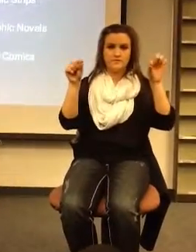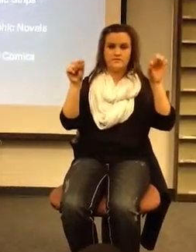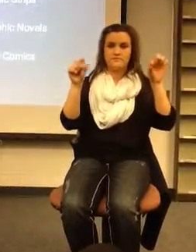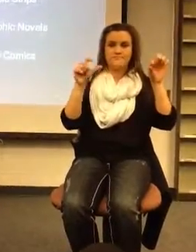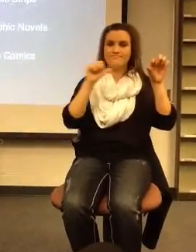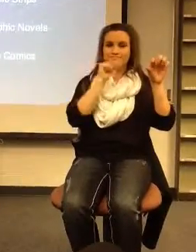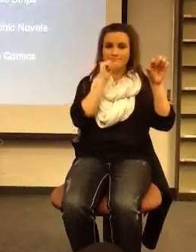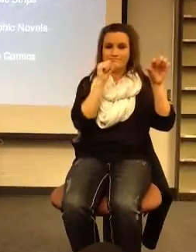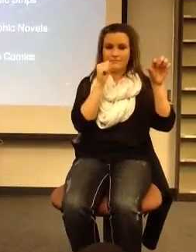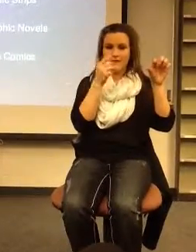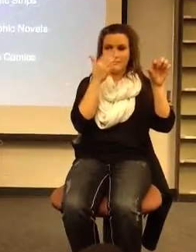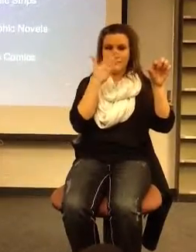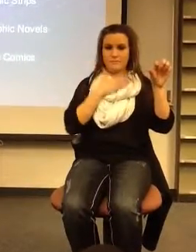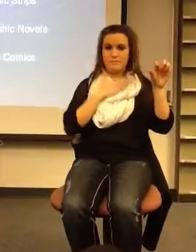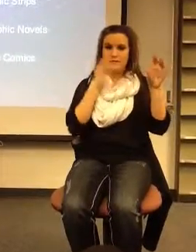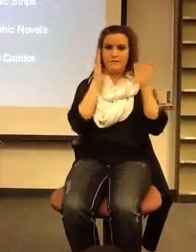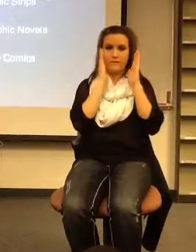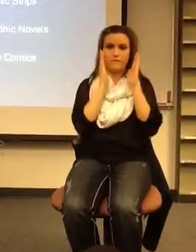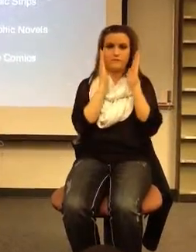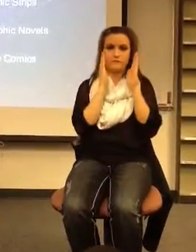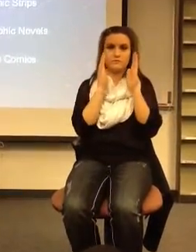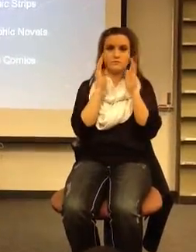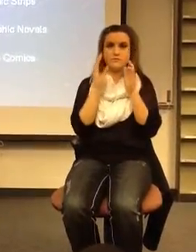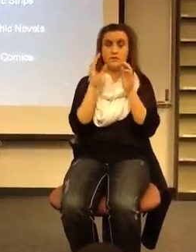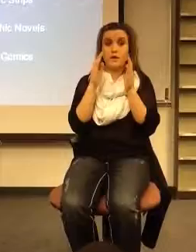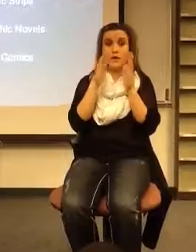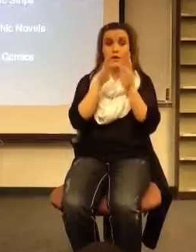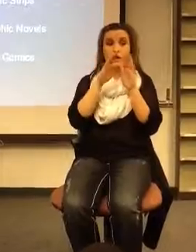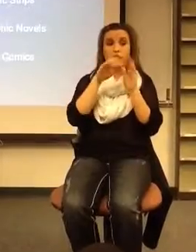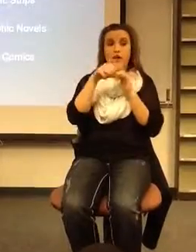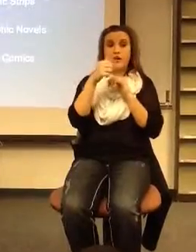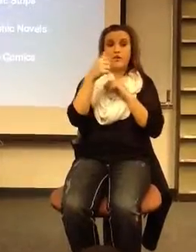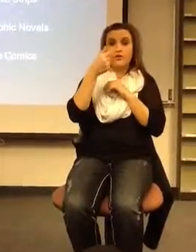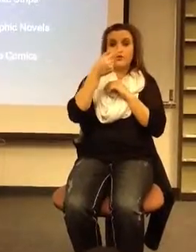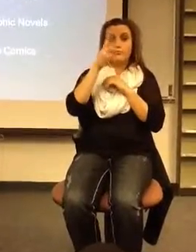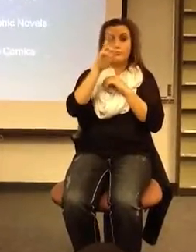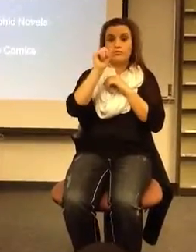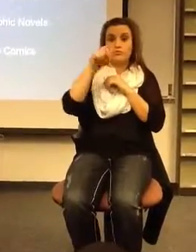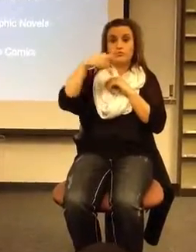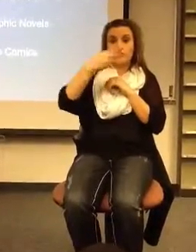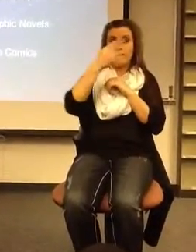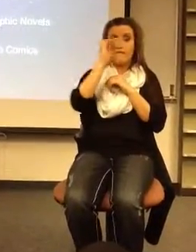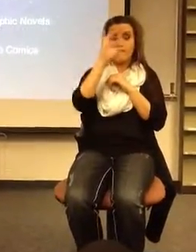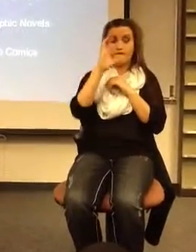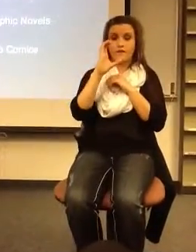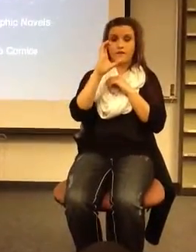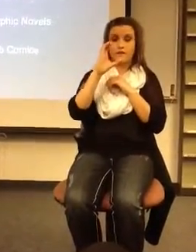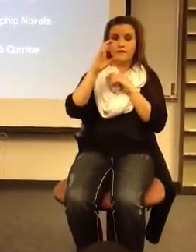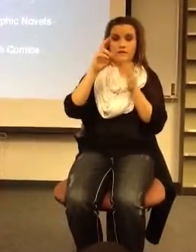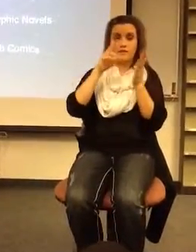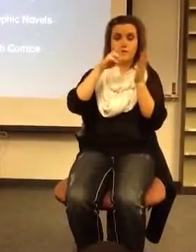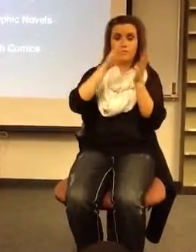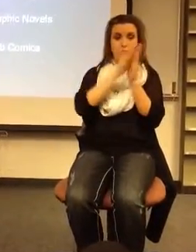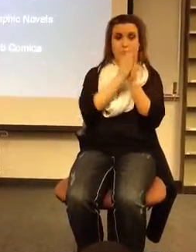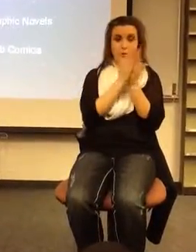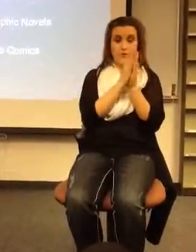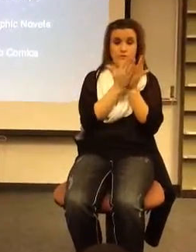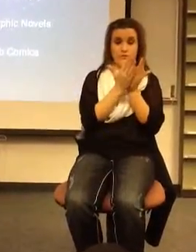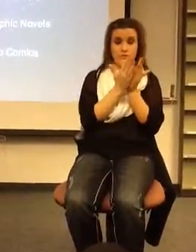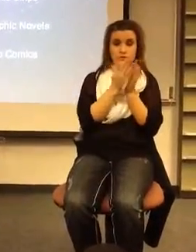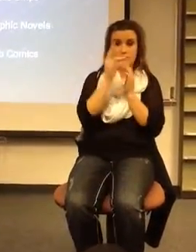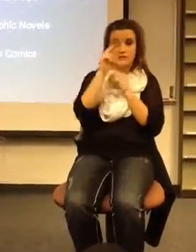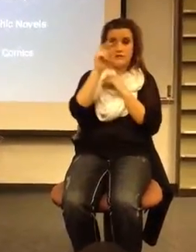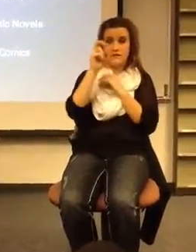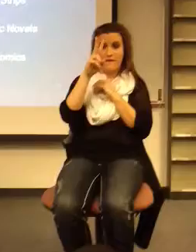focusing on graphic novels, which are different from comic books in that comic books are